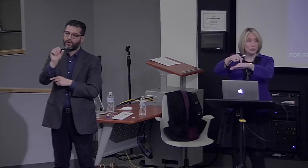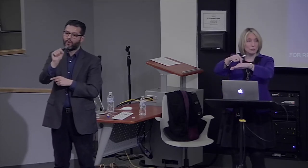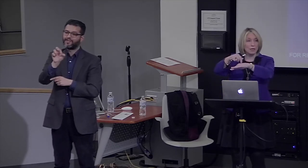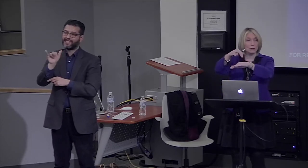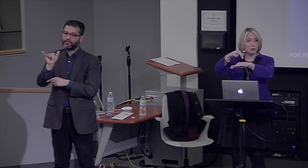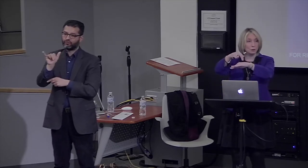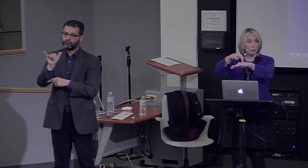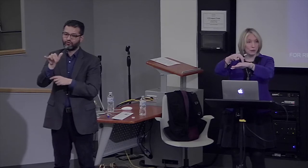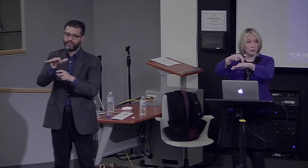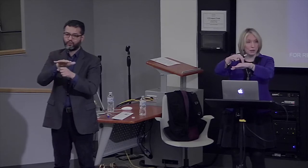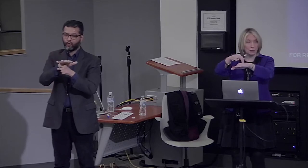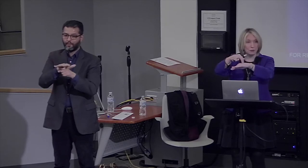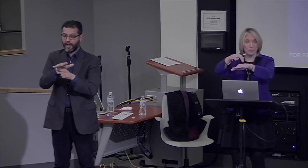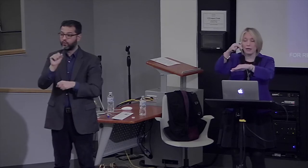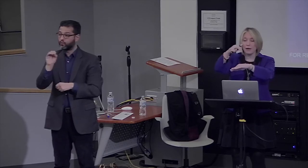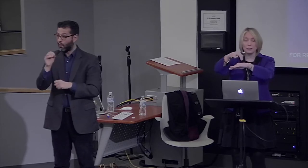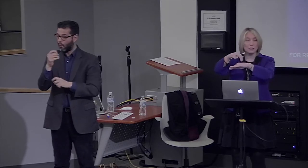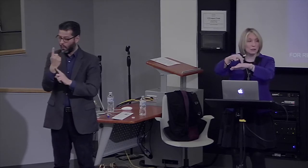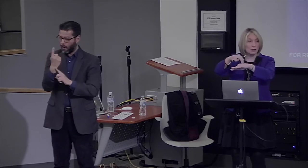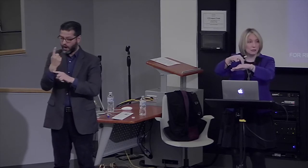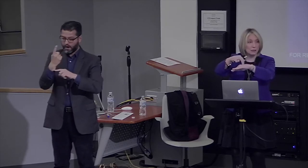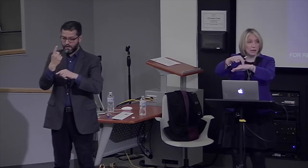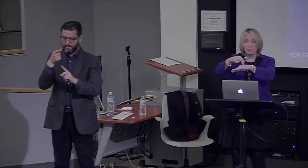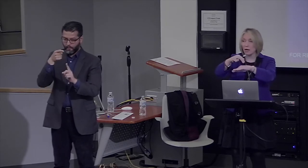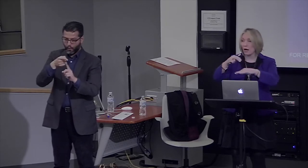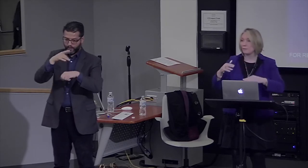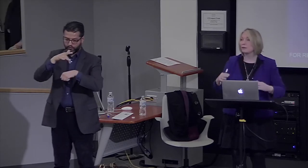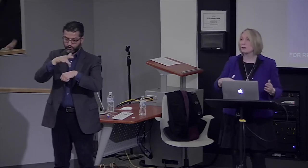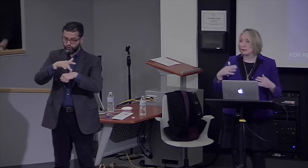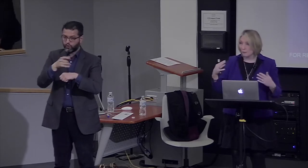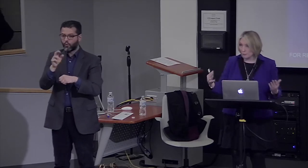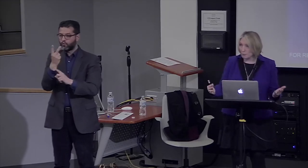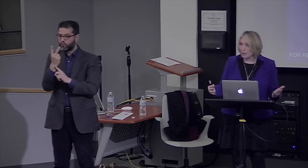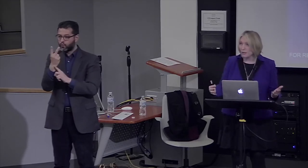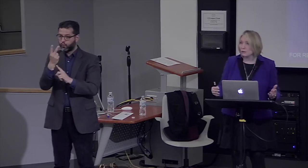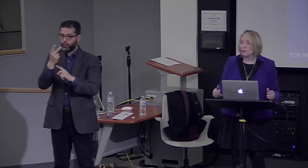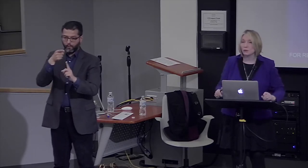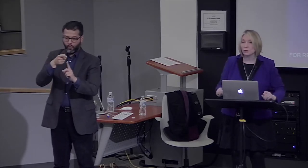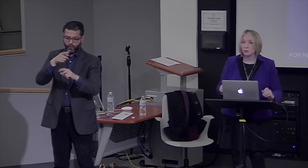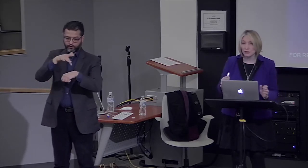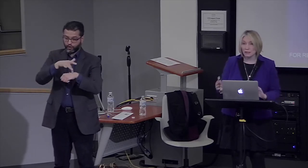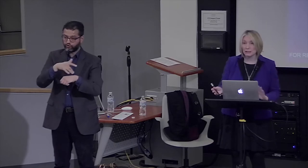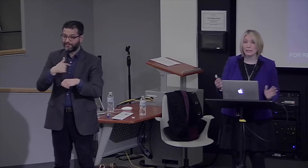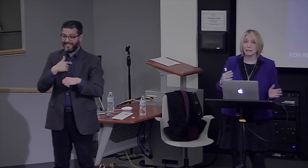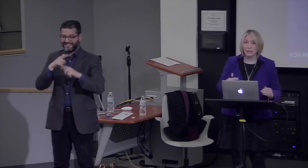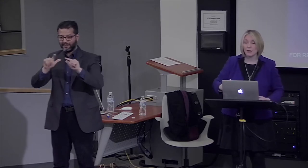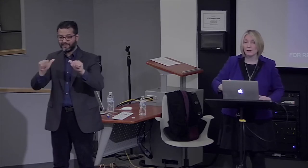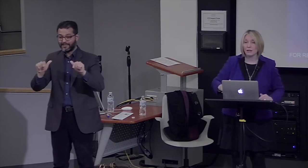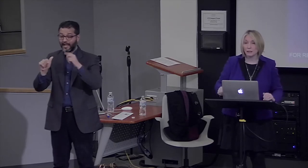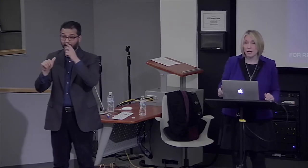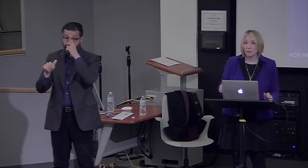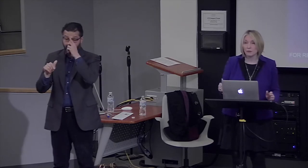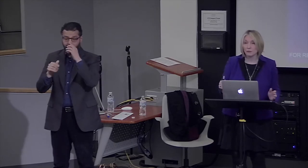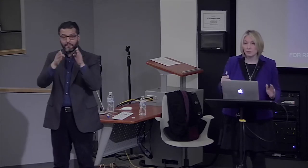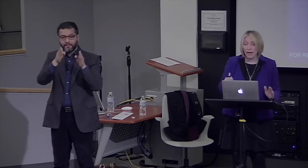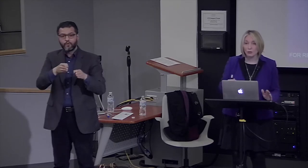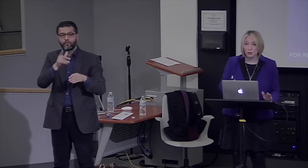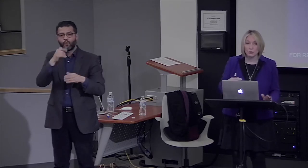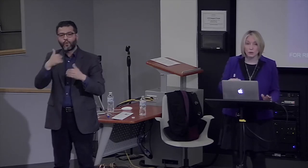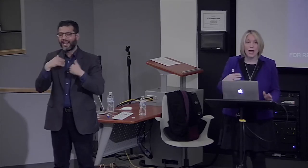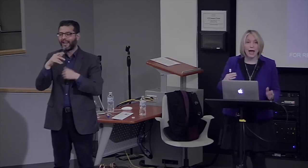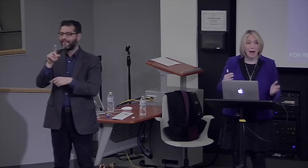point touching me or two points touching me if it's done at the same time individuals with dyslexia and various types